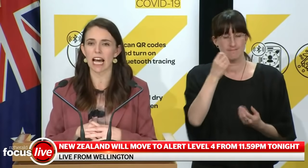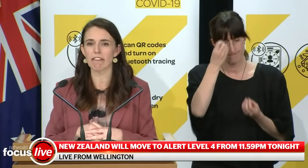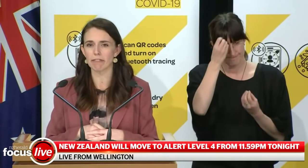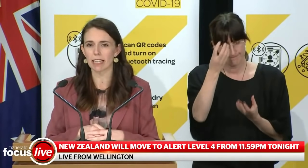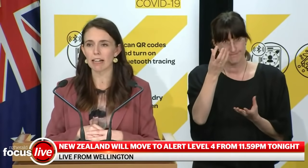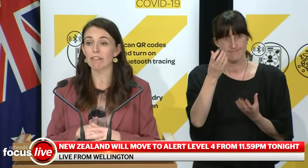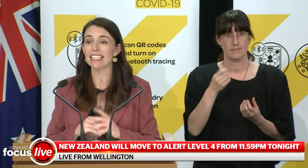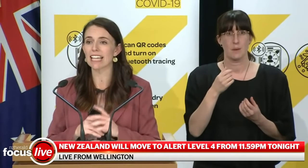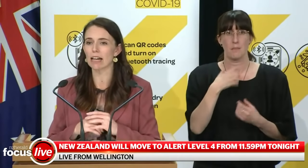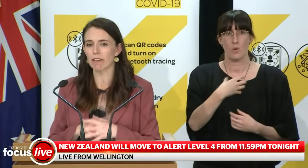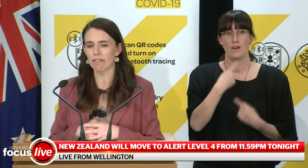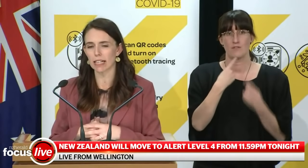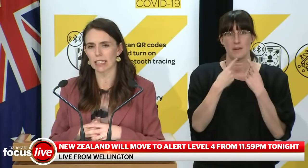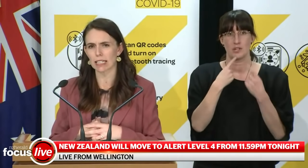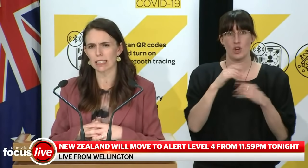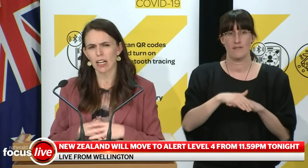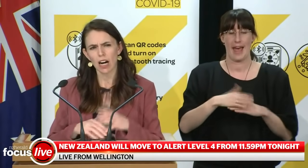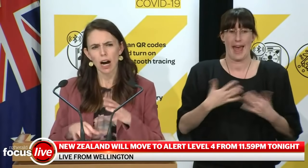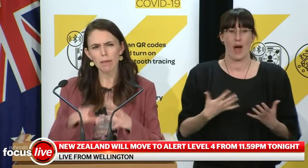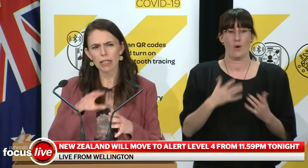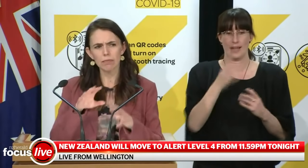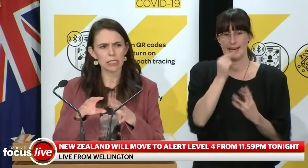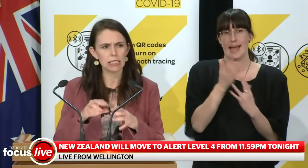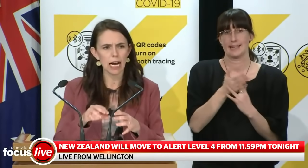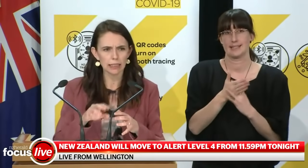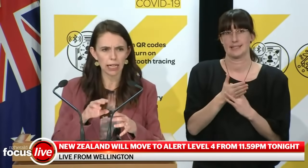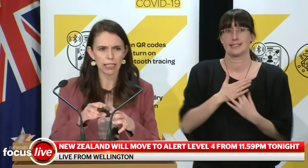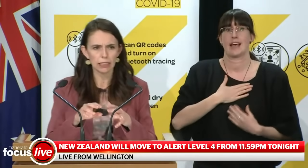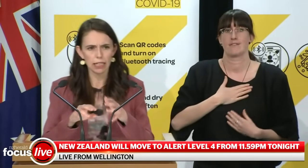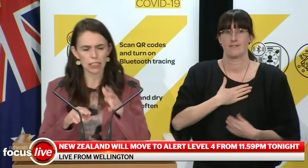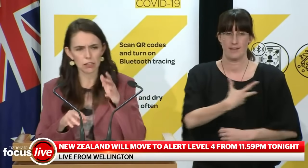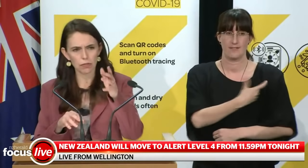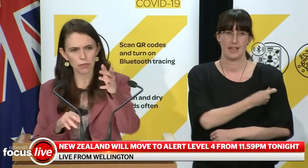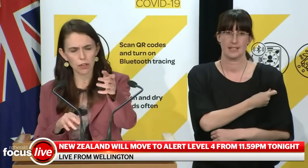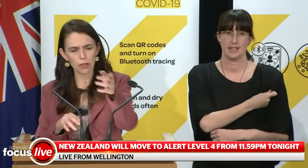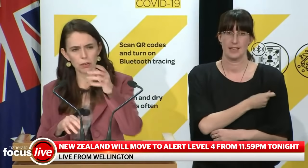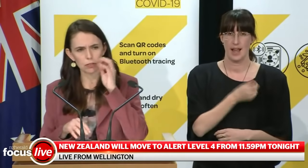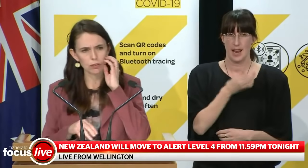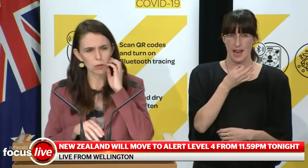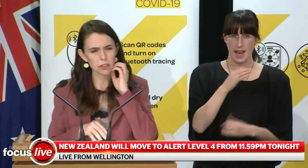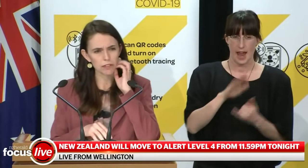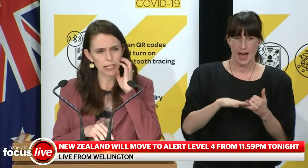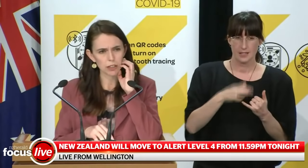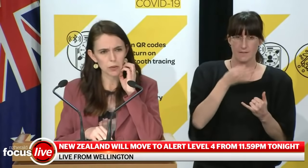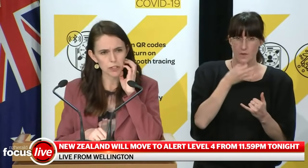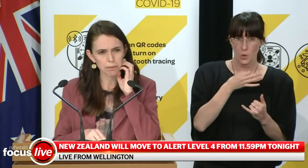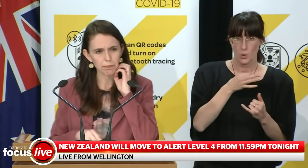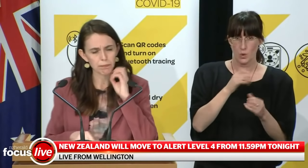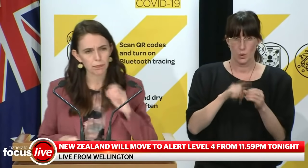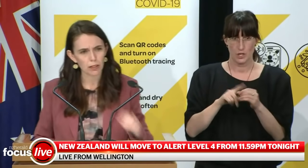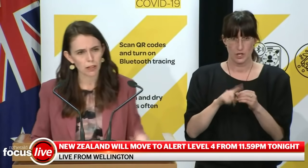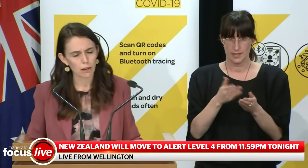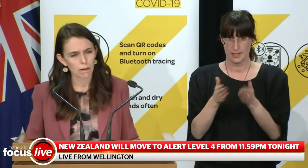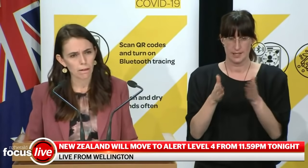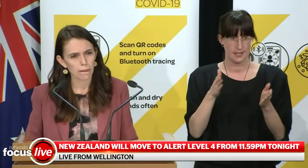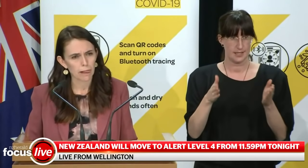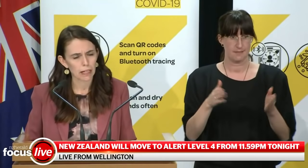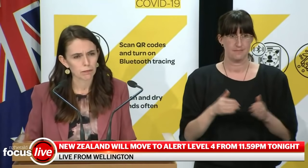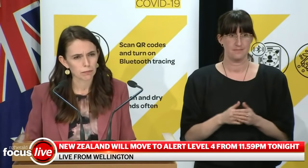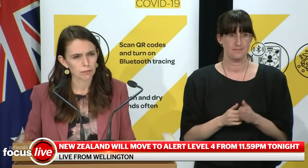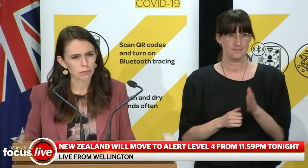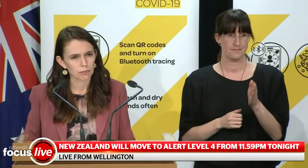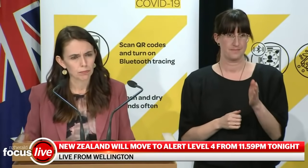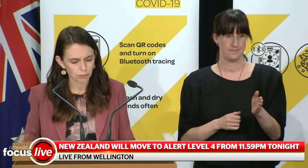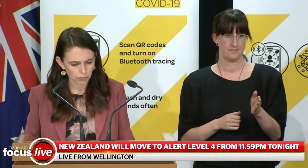plan for safe vaccines. I'm going to start taking the last few. Thomas, you haven't had a question. The Alert